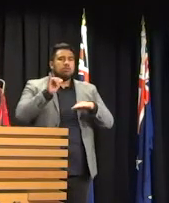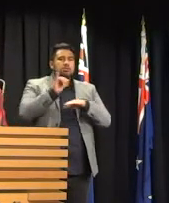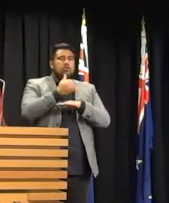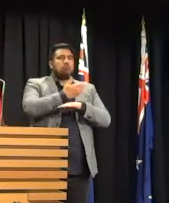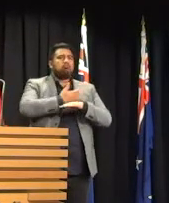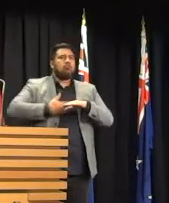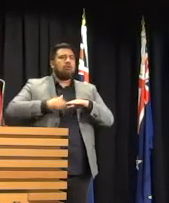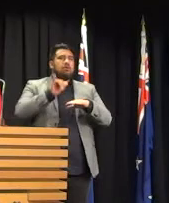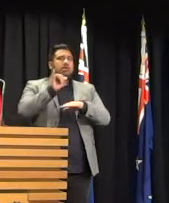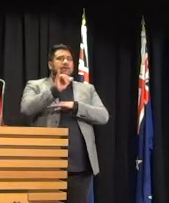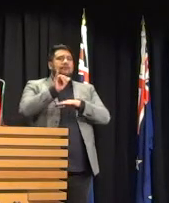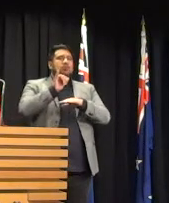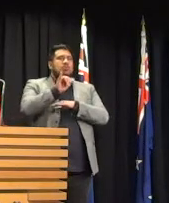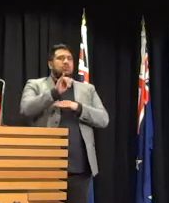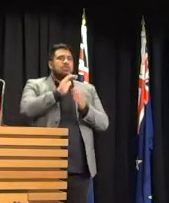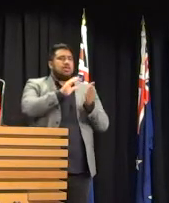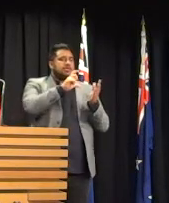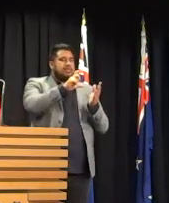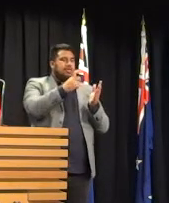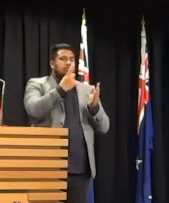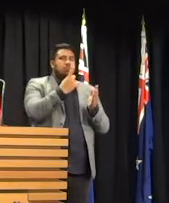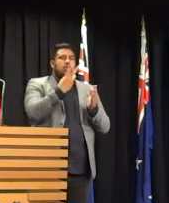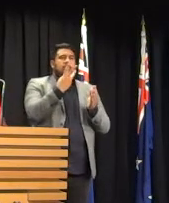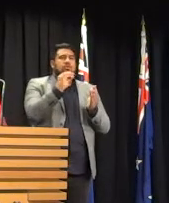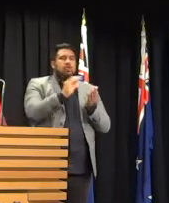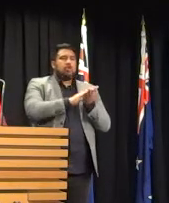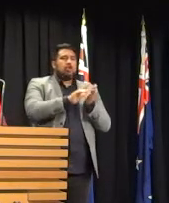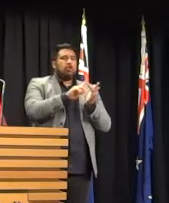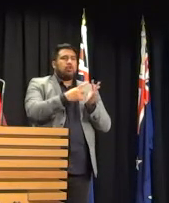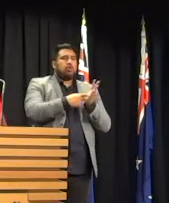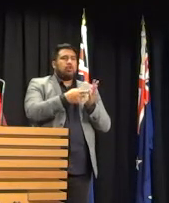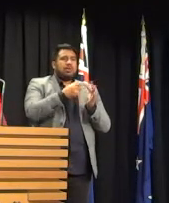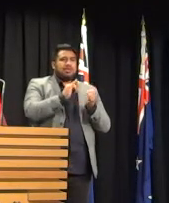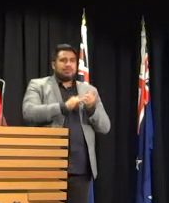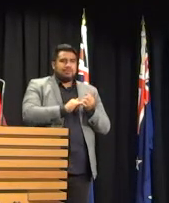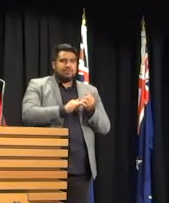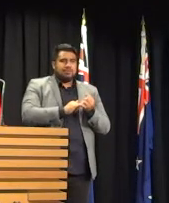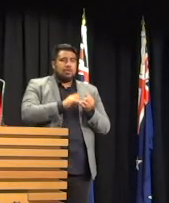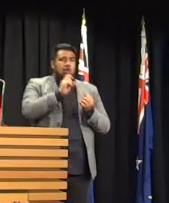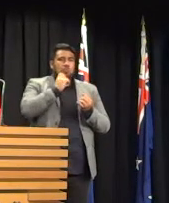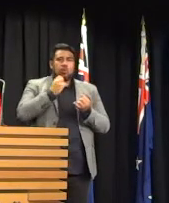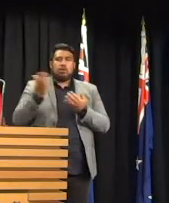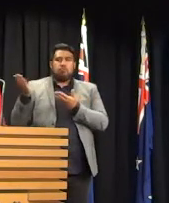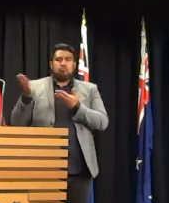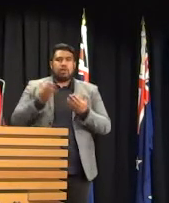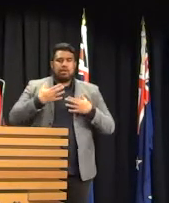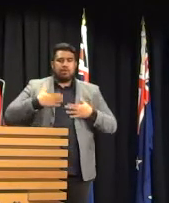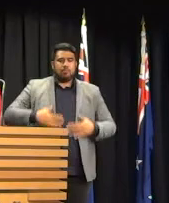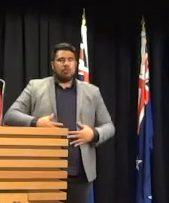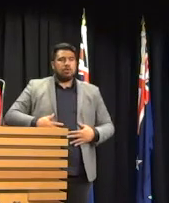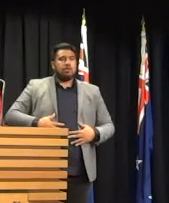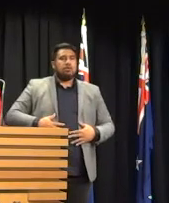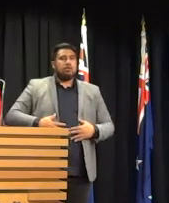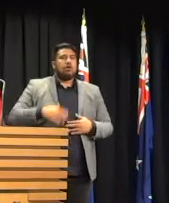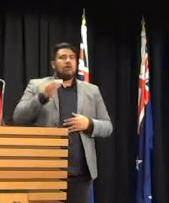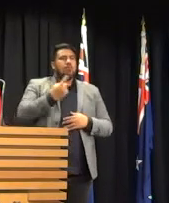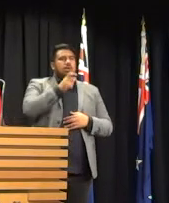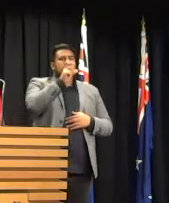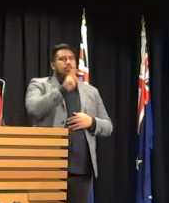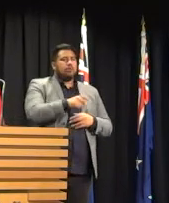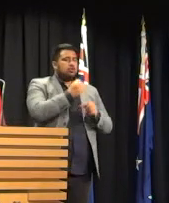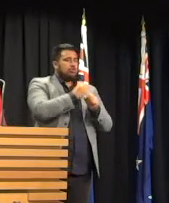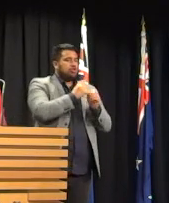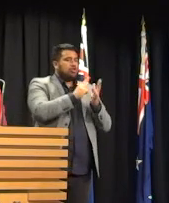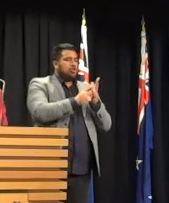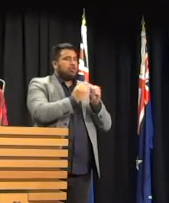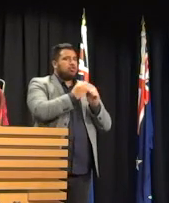Zealand Air Force C-130 Hercules is returning the remains of RNZAF Flight Lieutenant